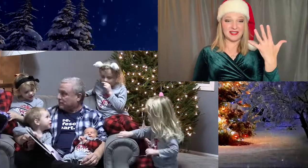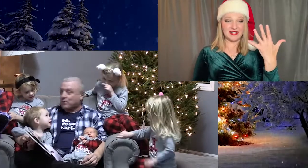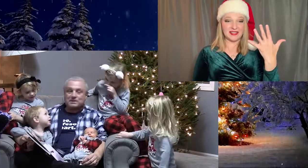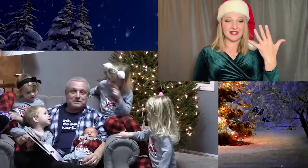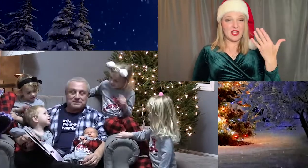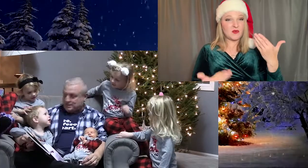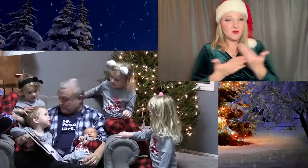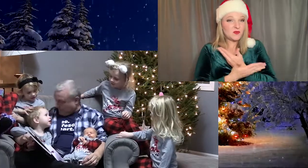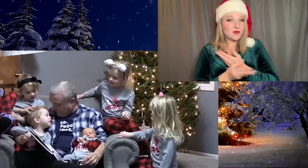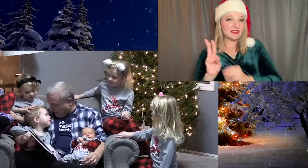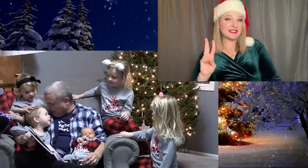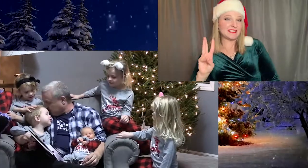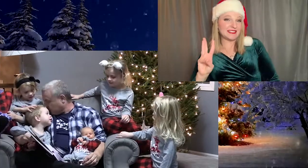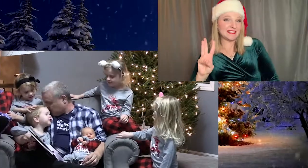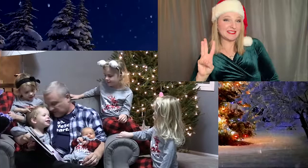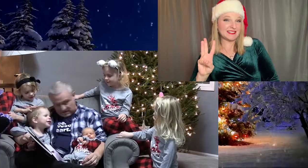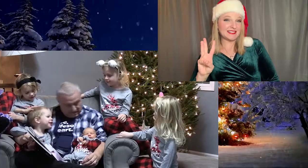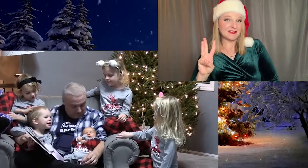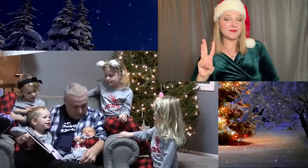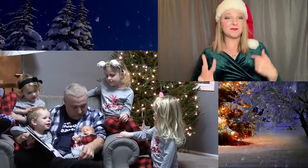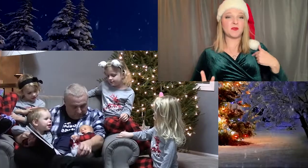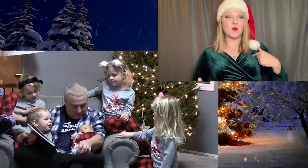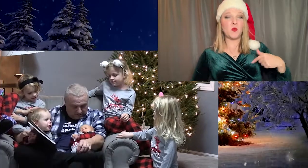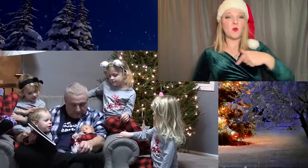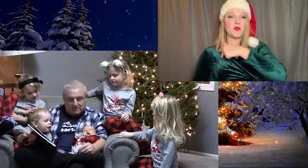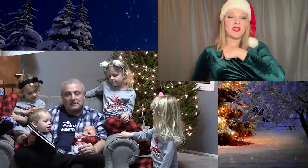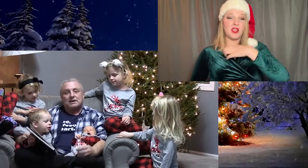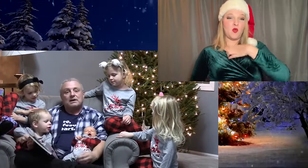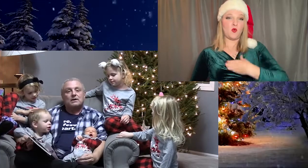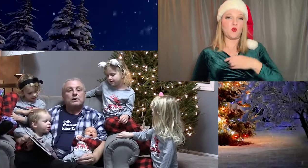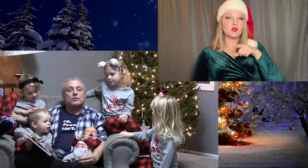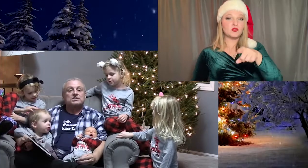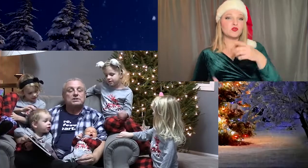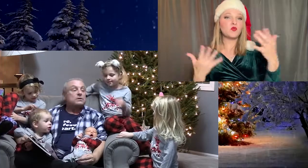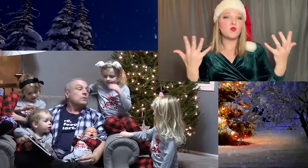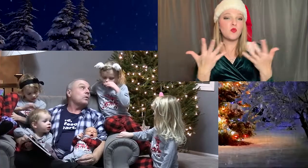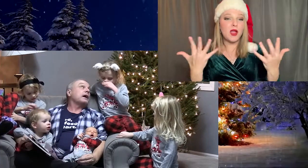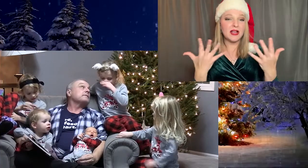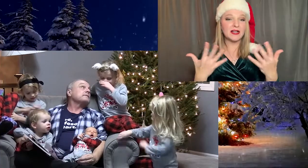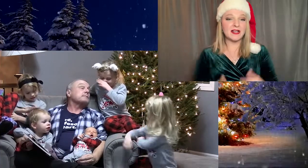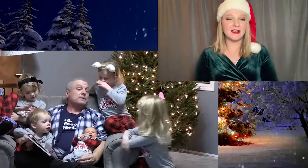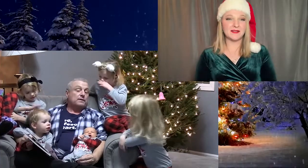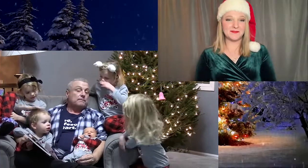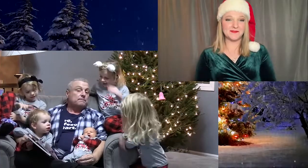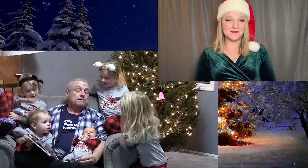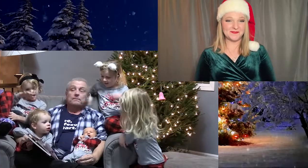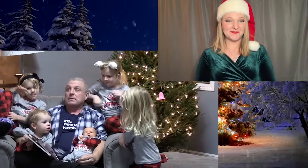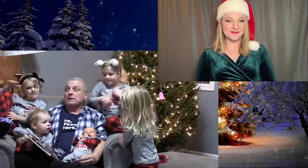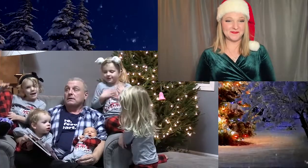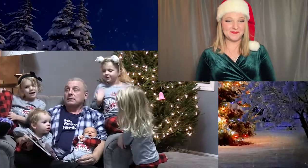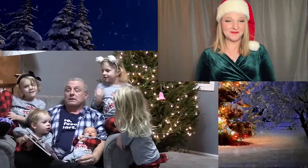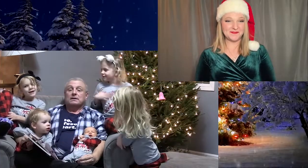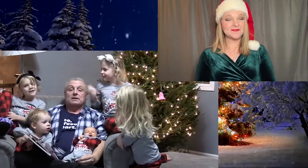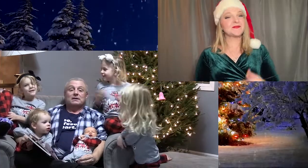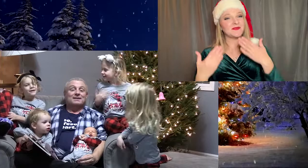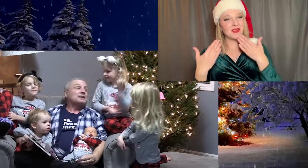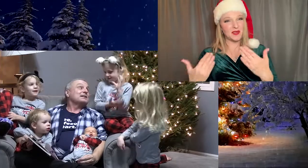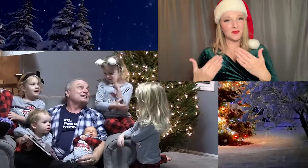three, number four is missing, number five, and new number six, we wish you what for people?